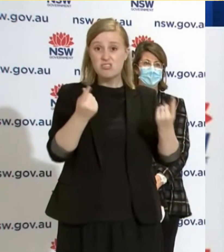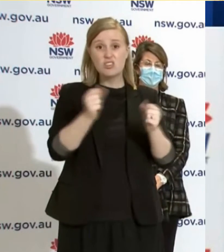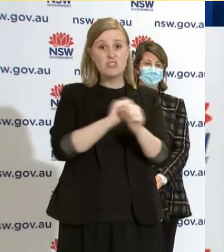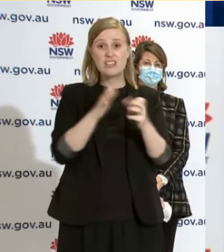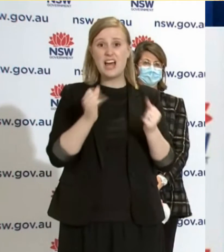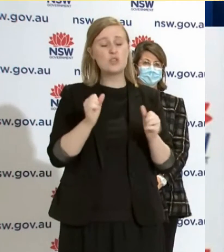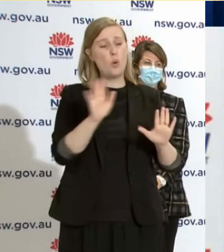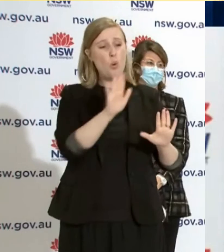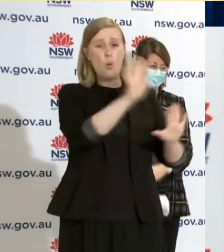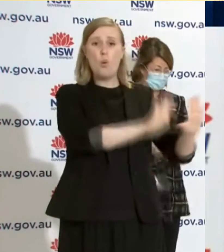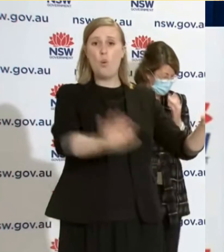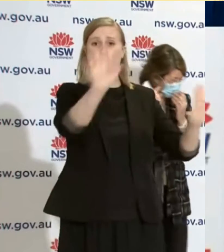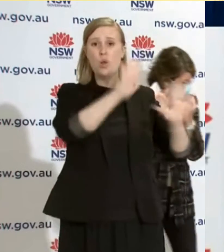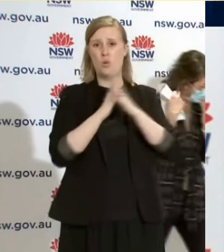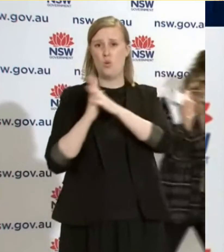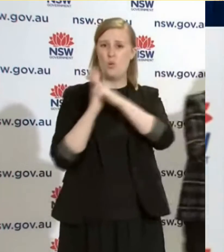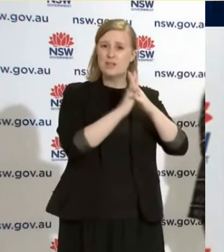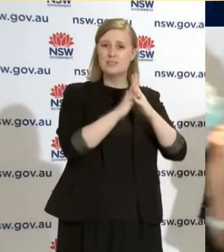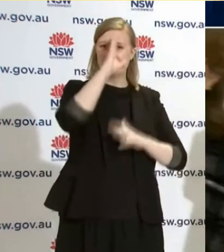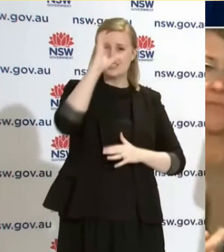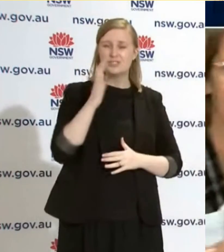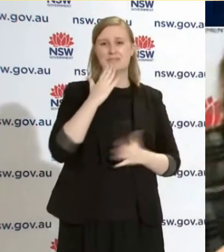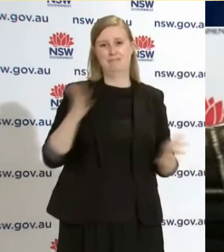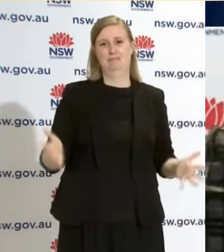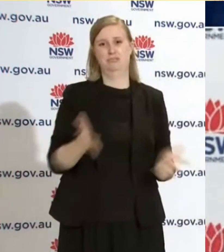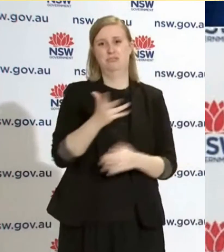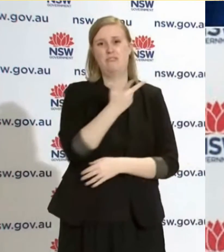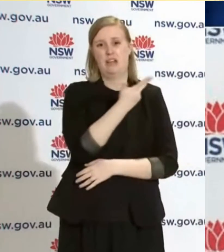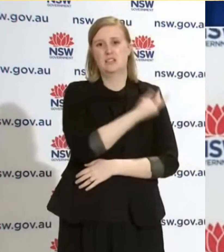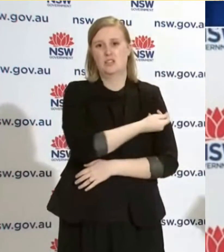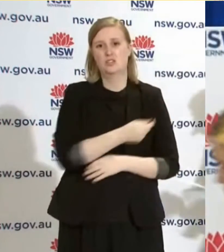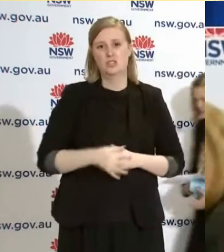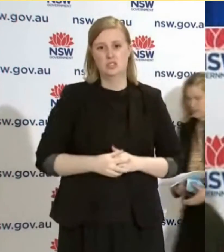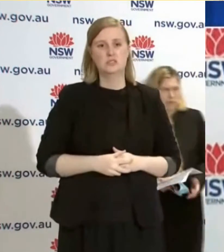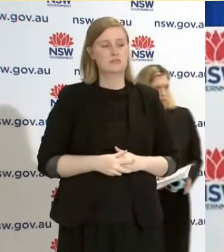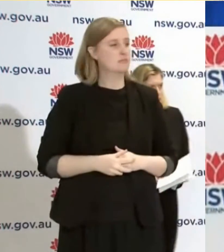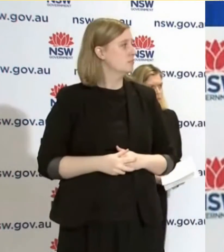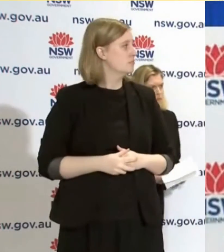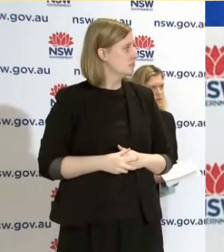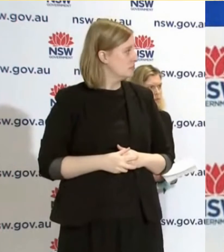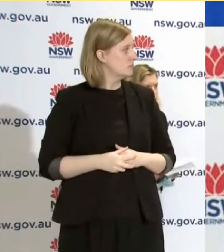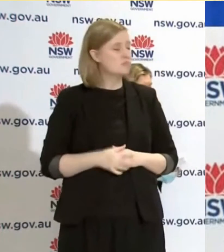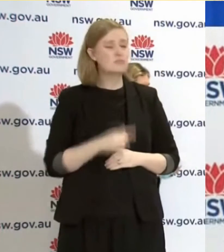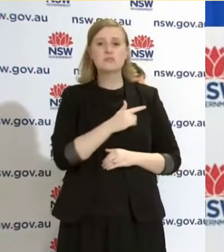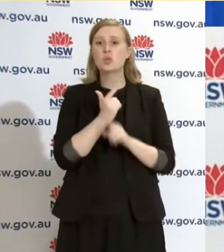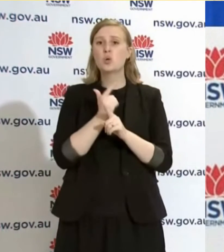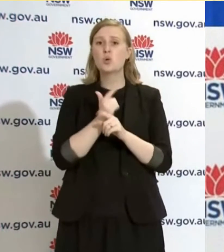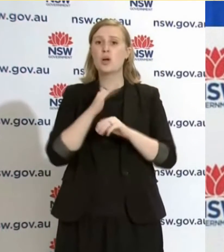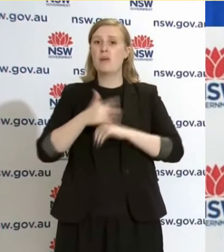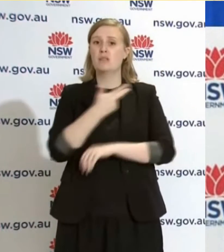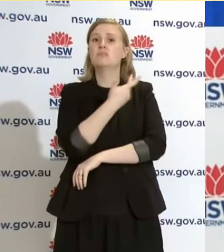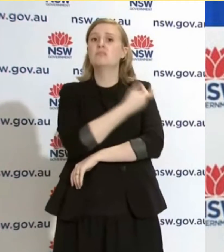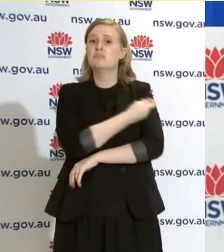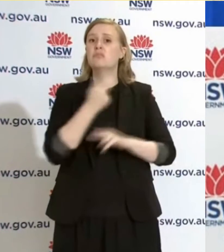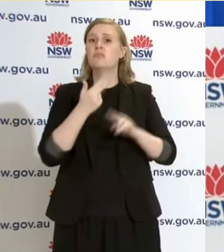that everyone takes up vaccination. But Ms Pearce can talk about the great initiatives. We're seeing a strong uplift in a lot of those rural